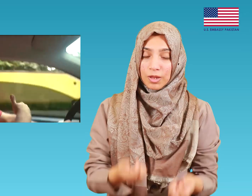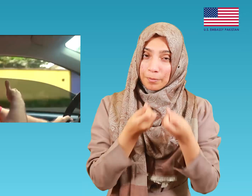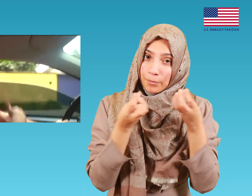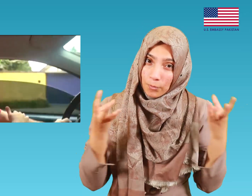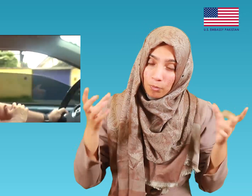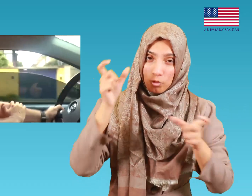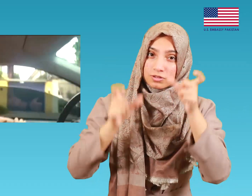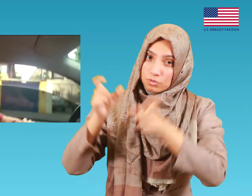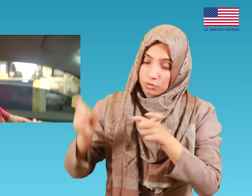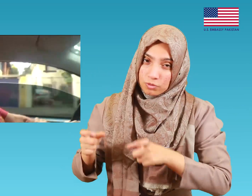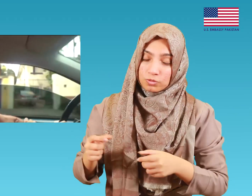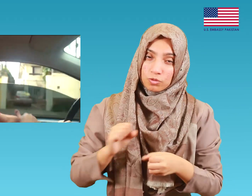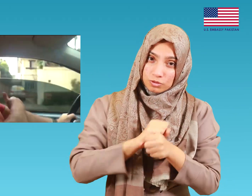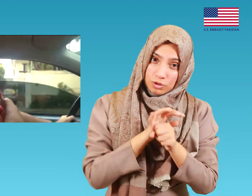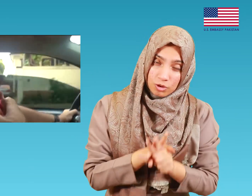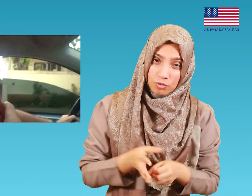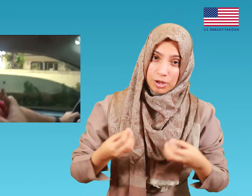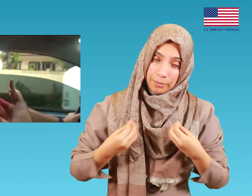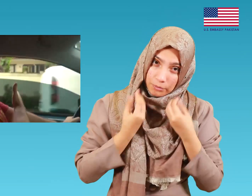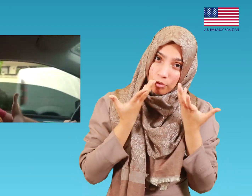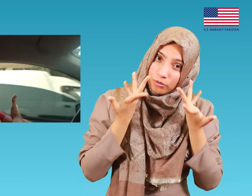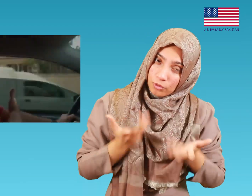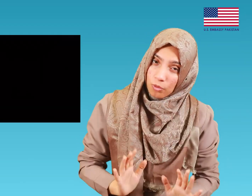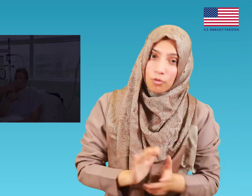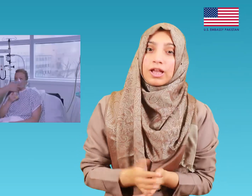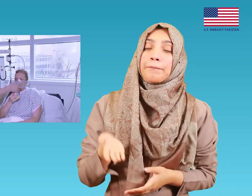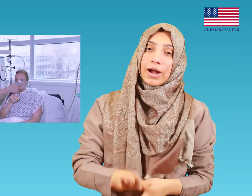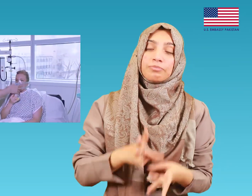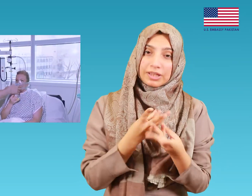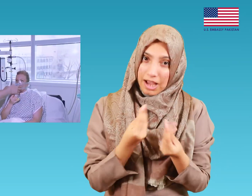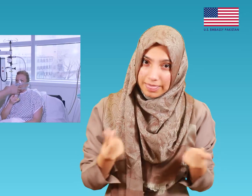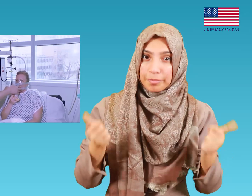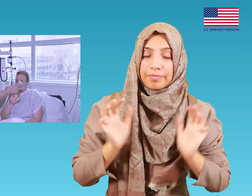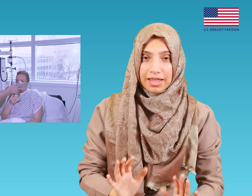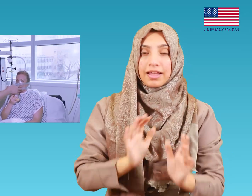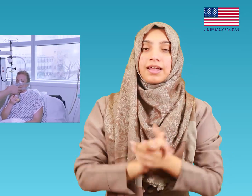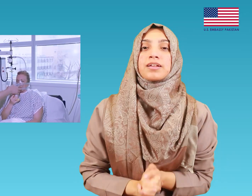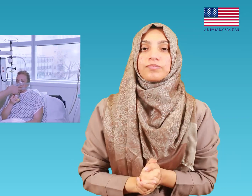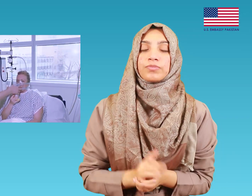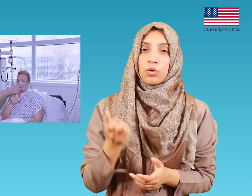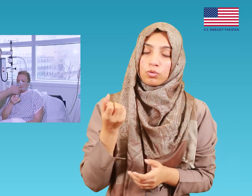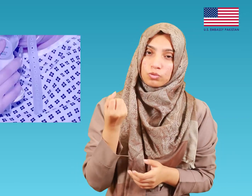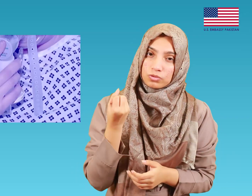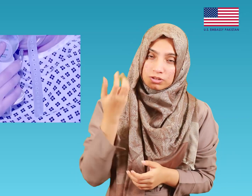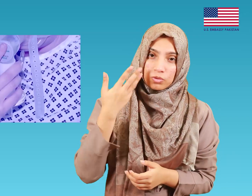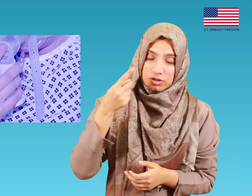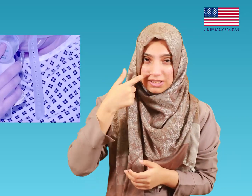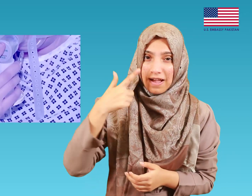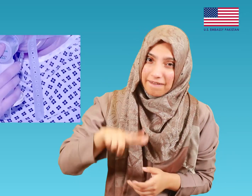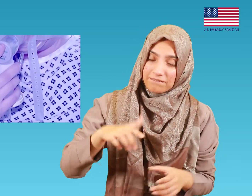Most people who have coronavirus disease recover completely within a few weeks. But some